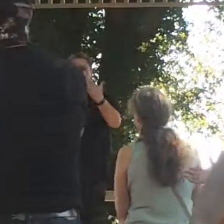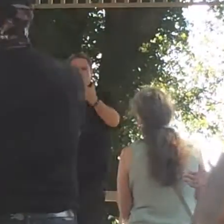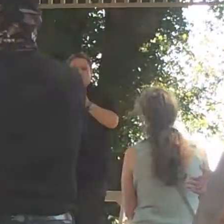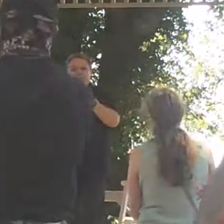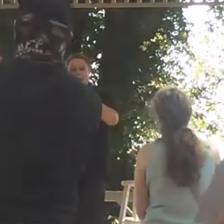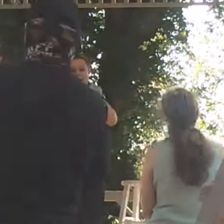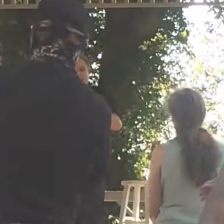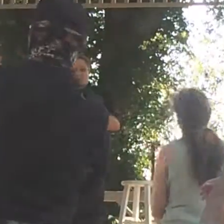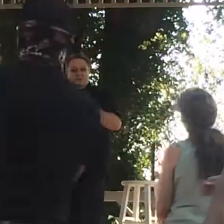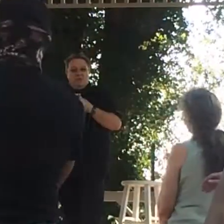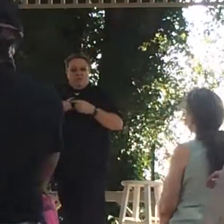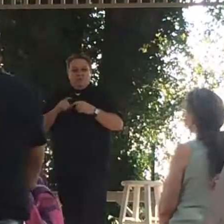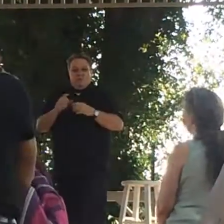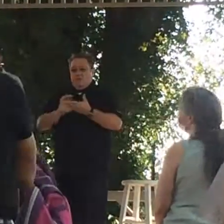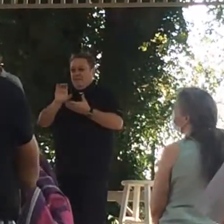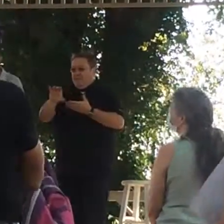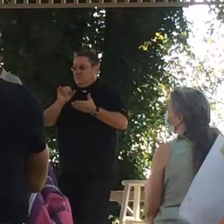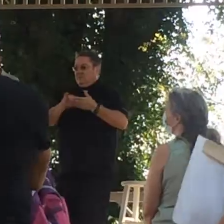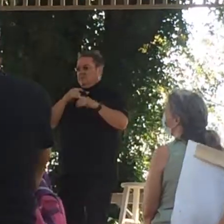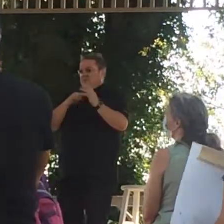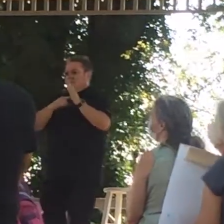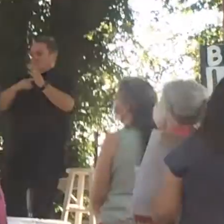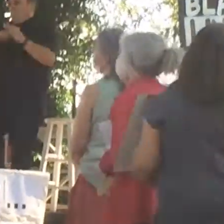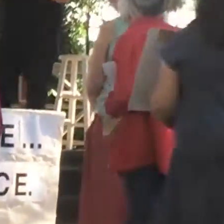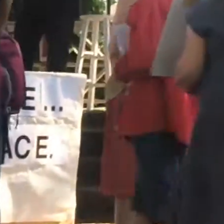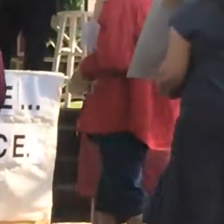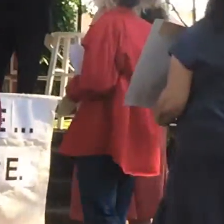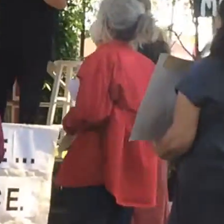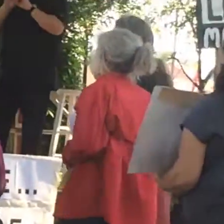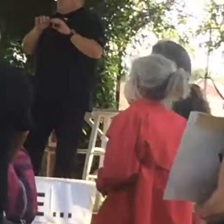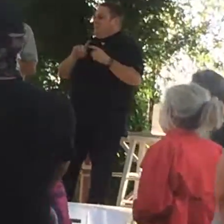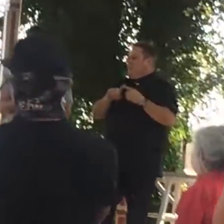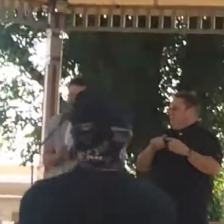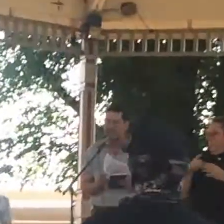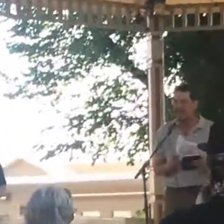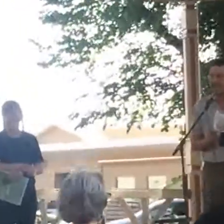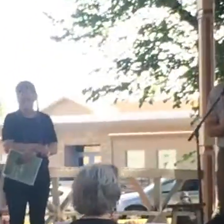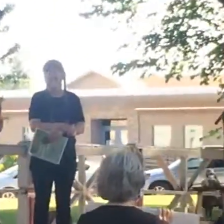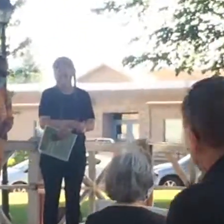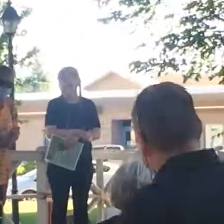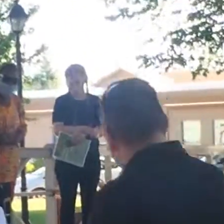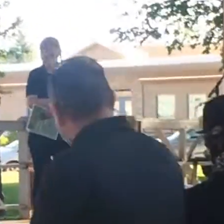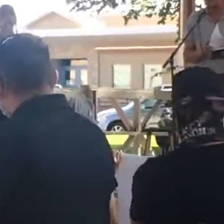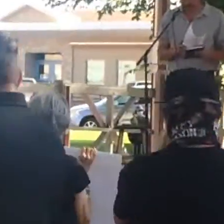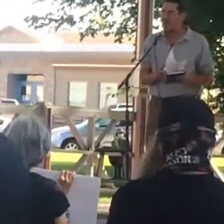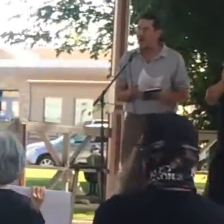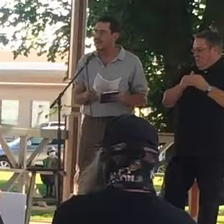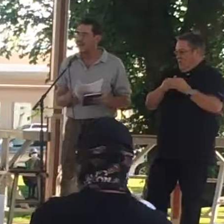to address racism and bigotry and demonstrate our scholarly integrity and exercise of our institution's guiding